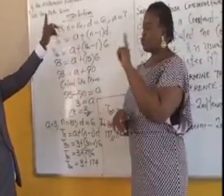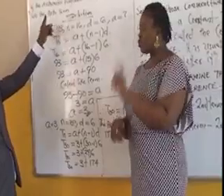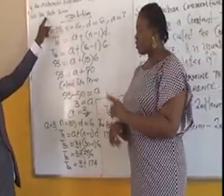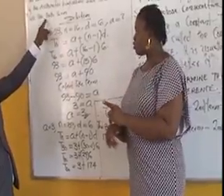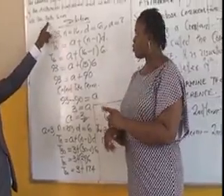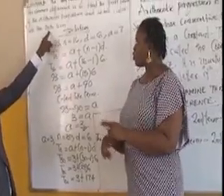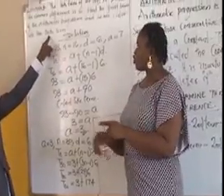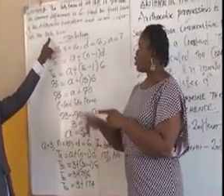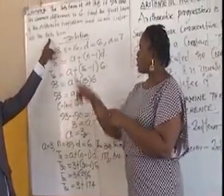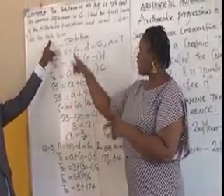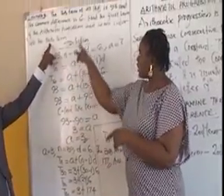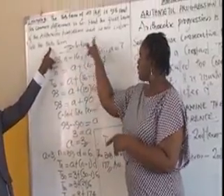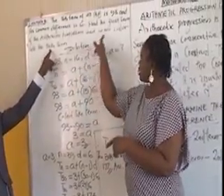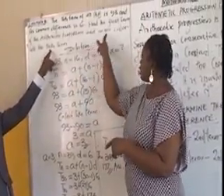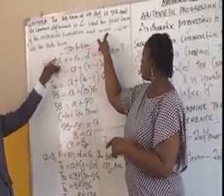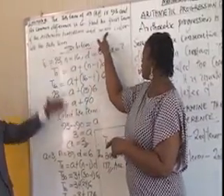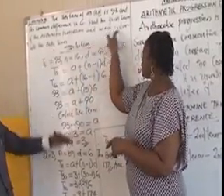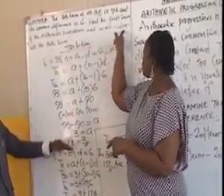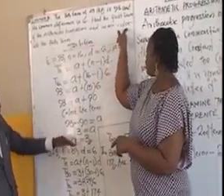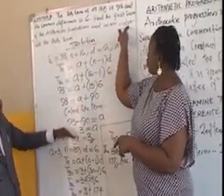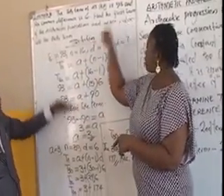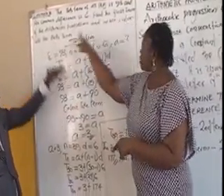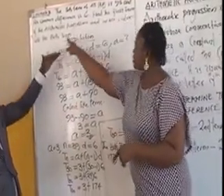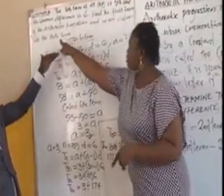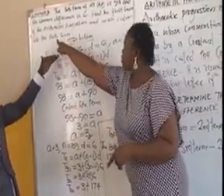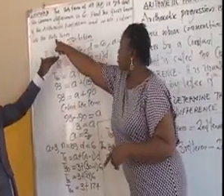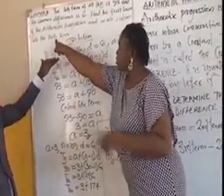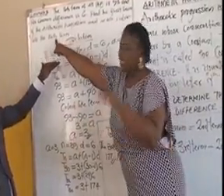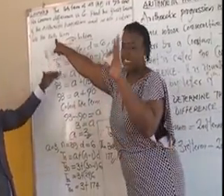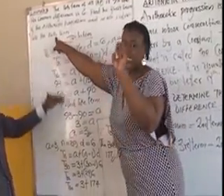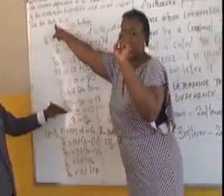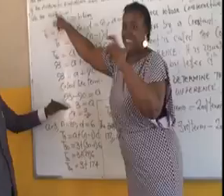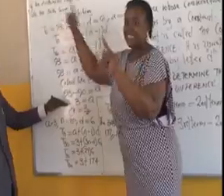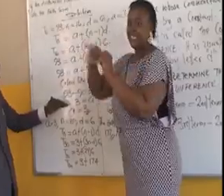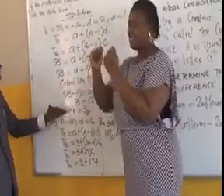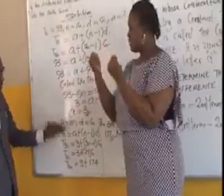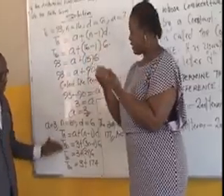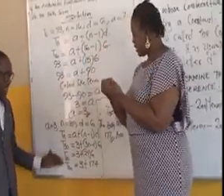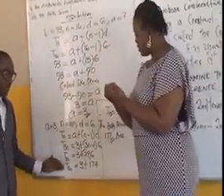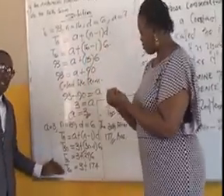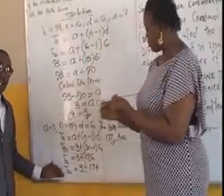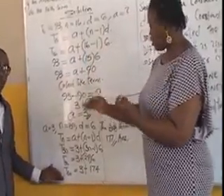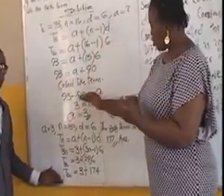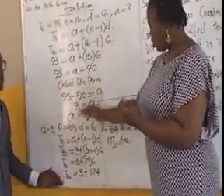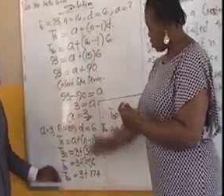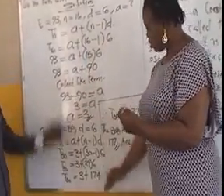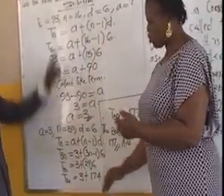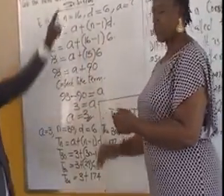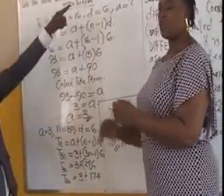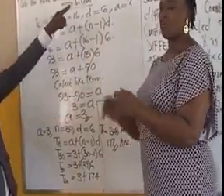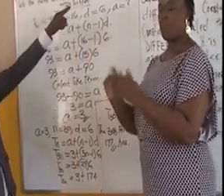not stop there. You must establish the 30th term. This one will give you your marks. By following these steps, you must establish the second